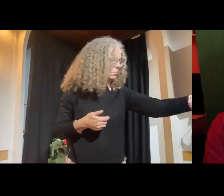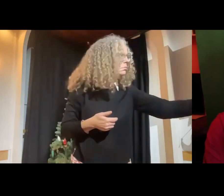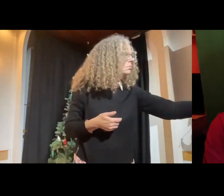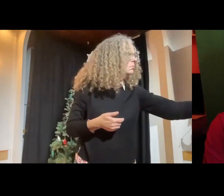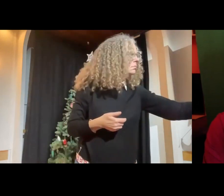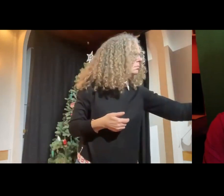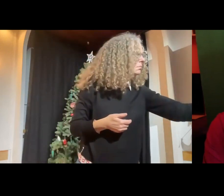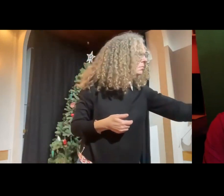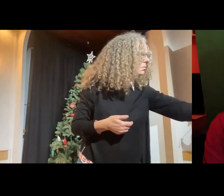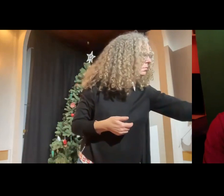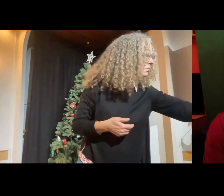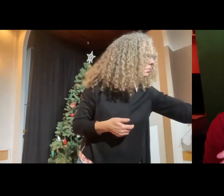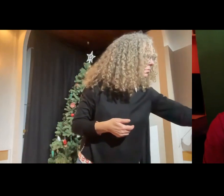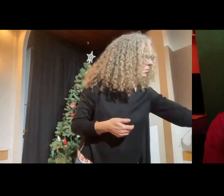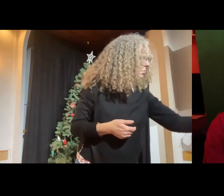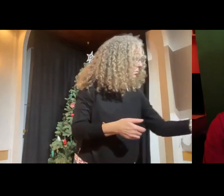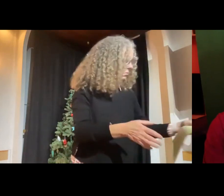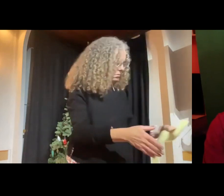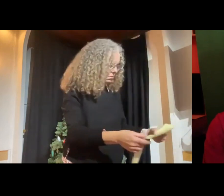Can you show me that?